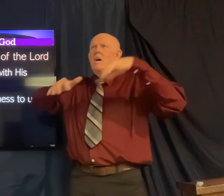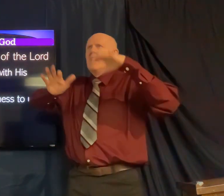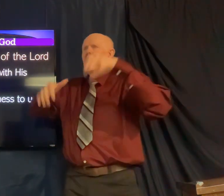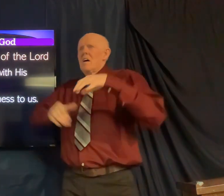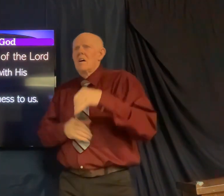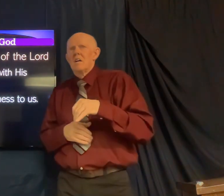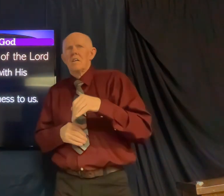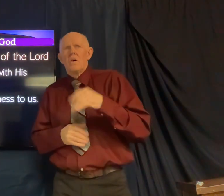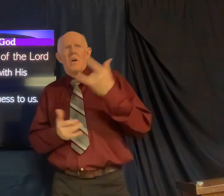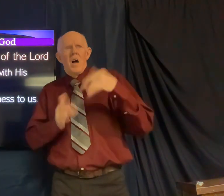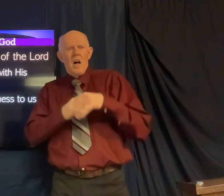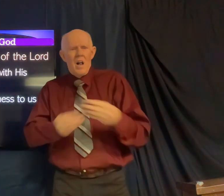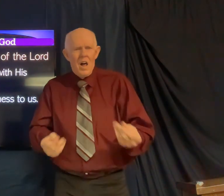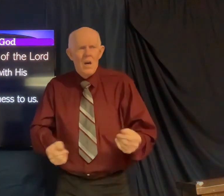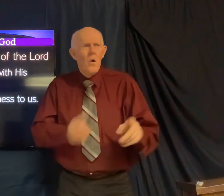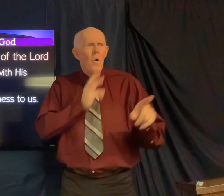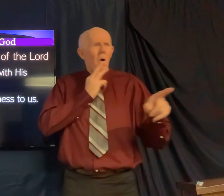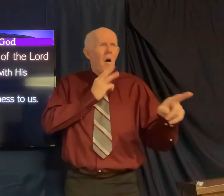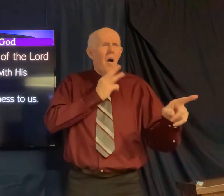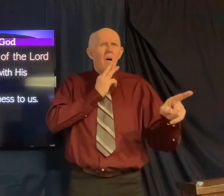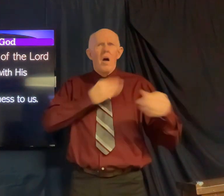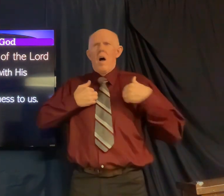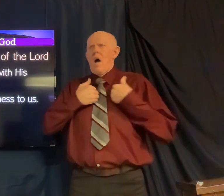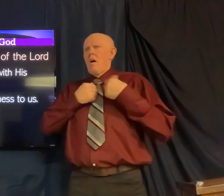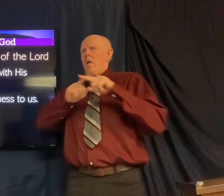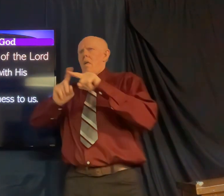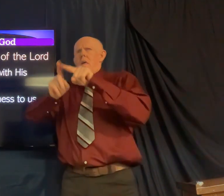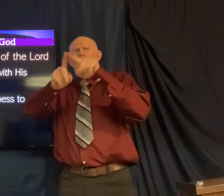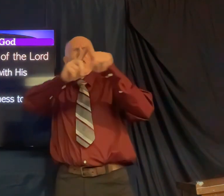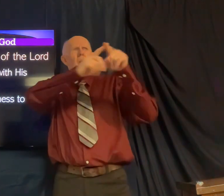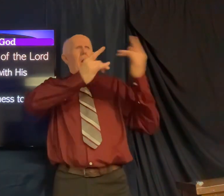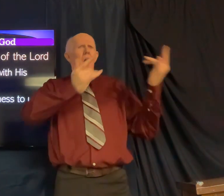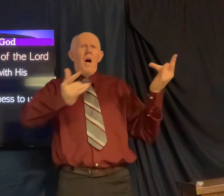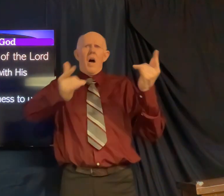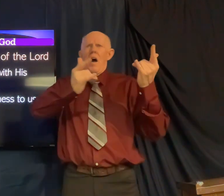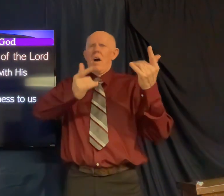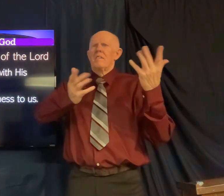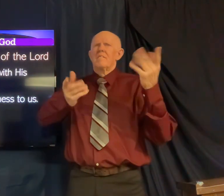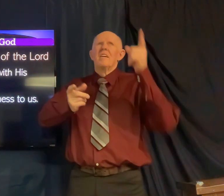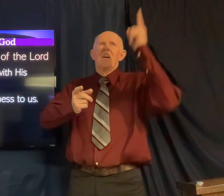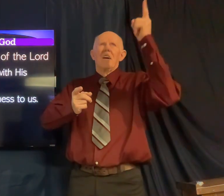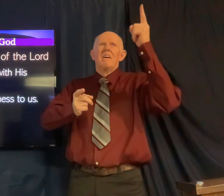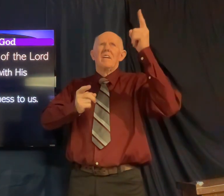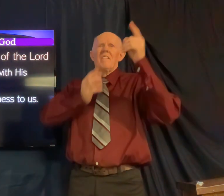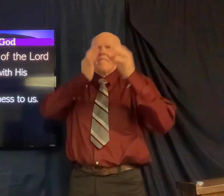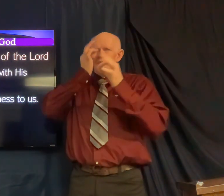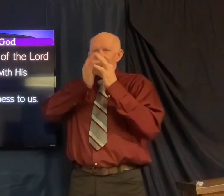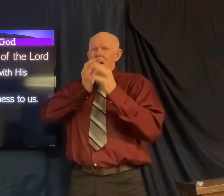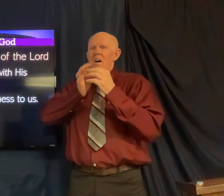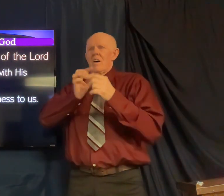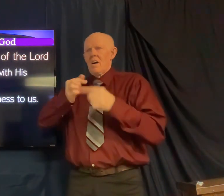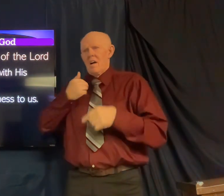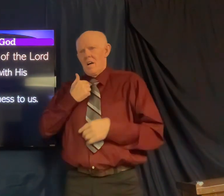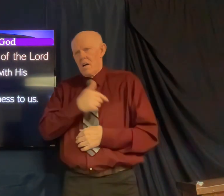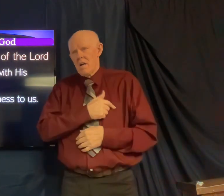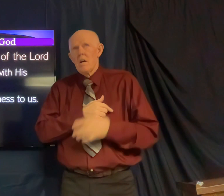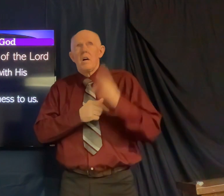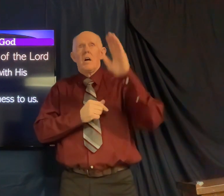breathe, the sun, the rain, the water, the animals, all these different things. Why? Because God is faithful